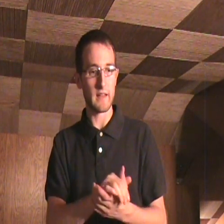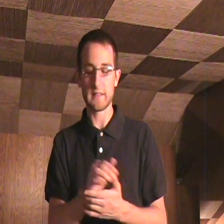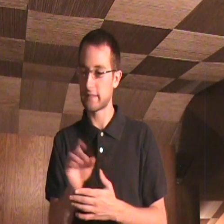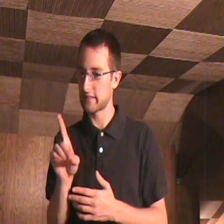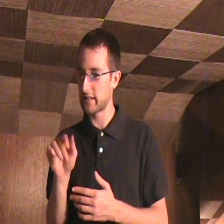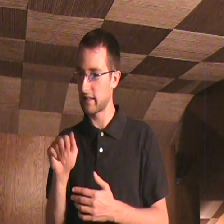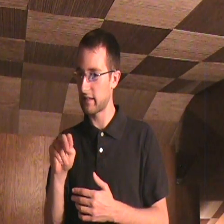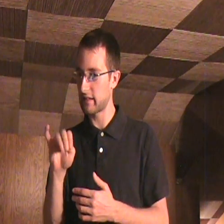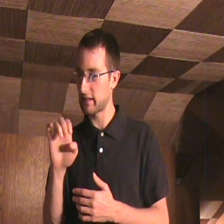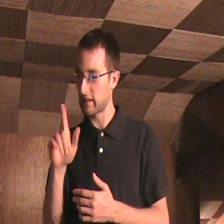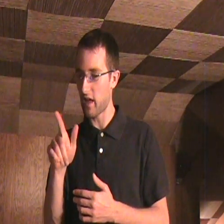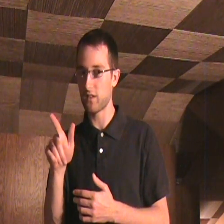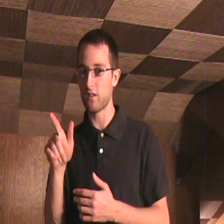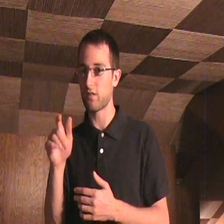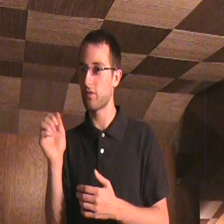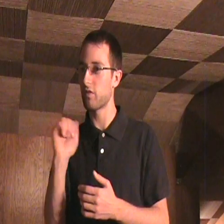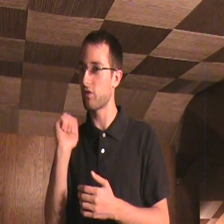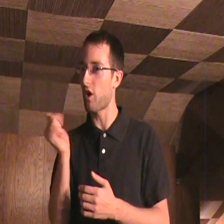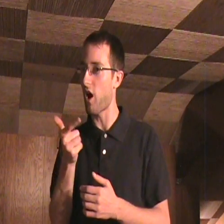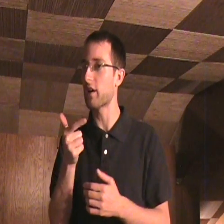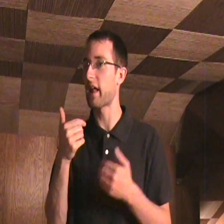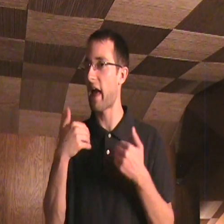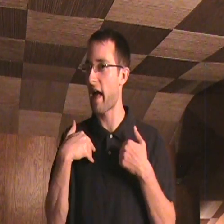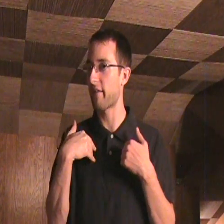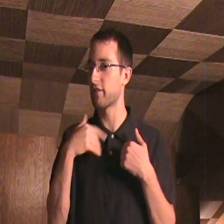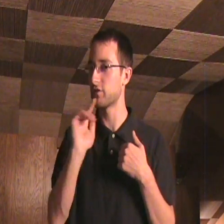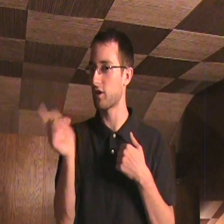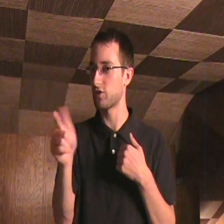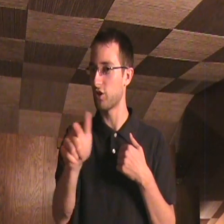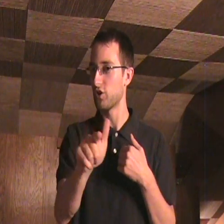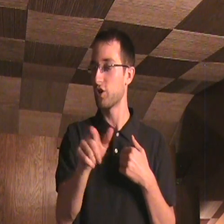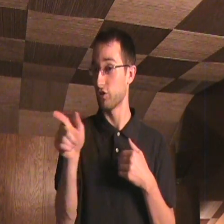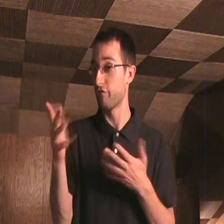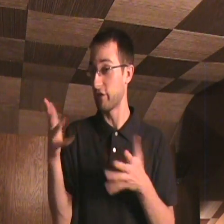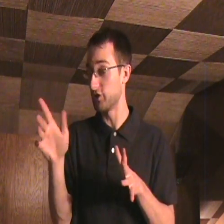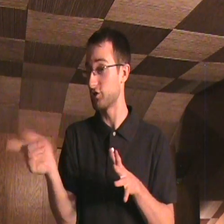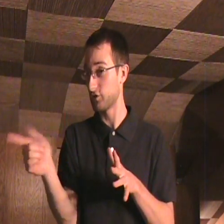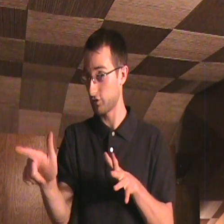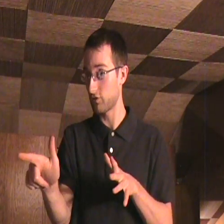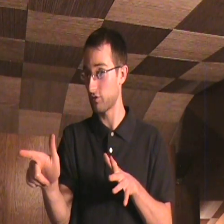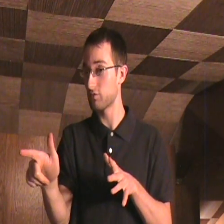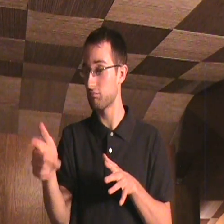first. everybody's going to get a chance and you already got yours. Please scoot back on the edge of the rug.